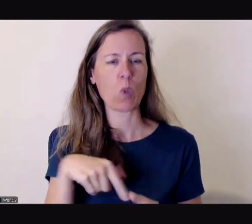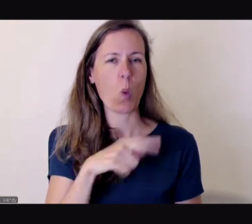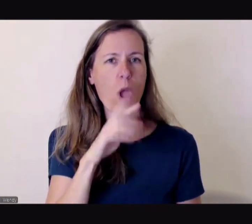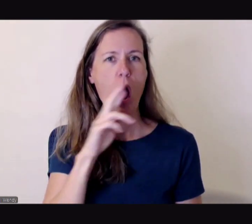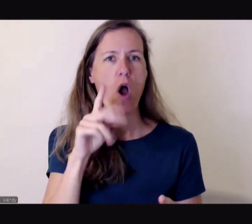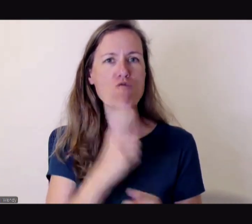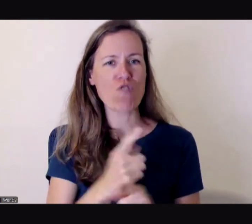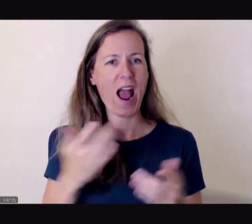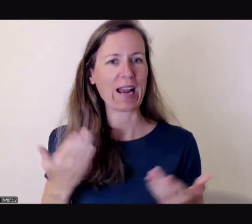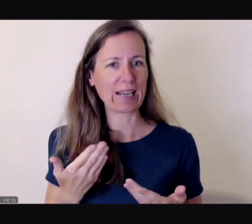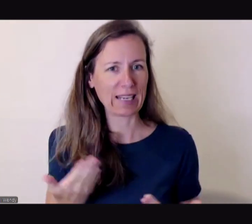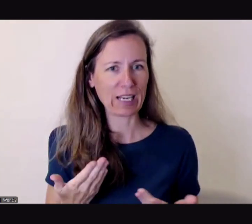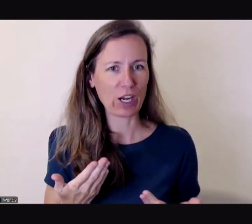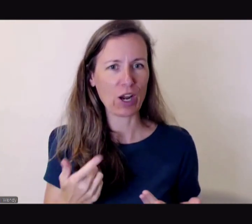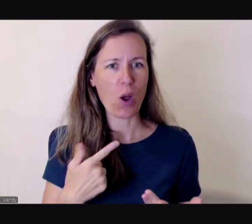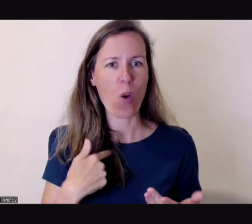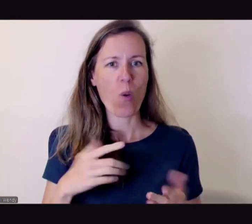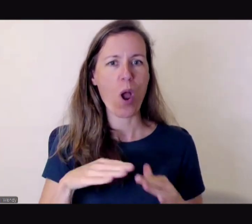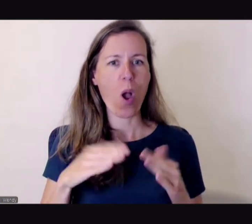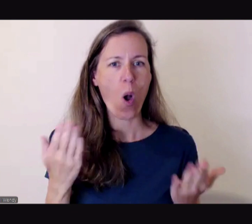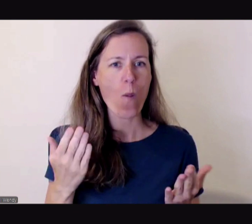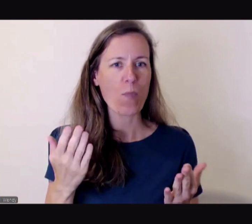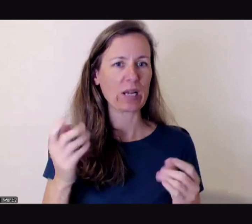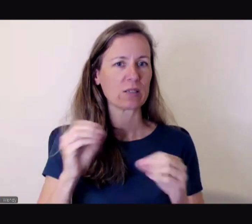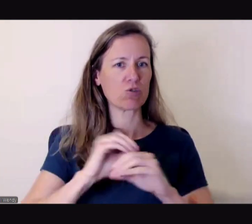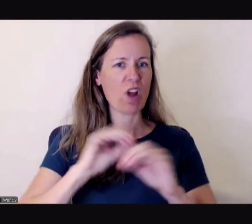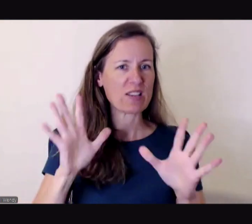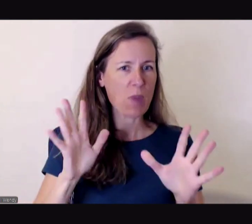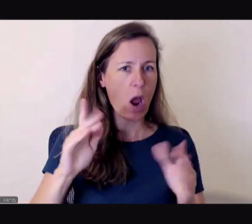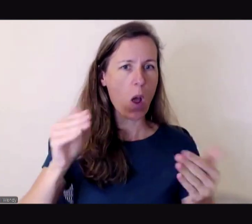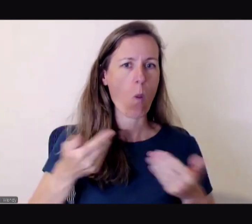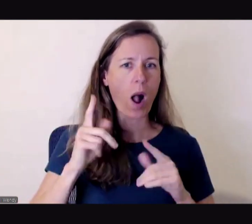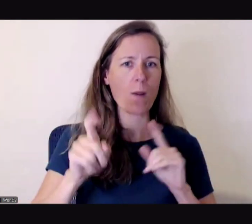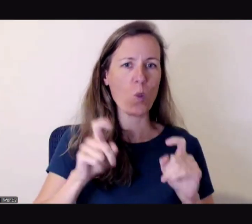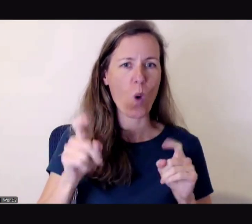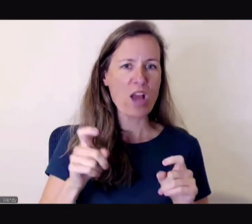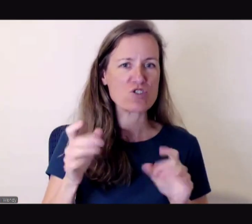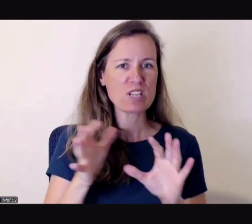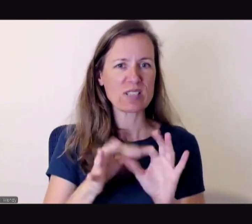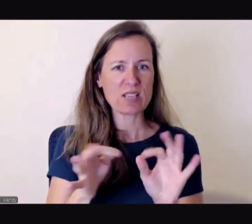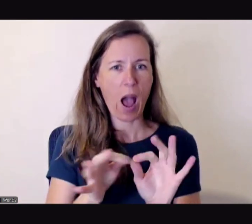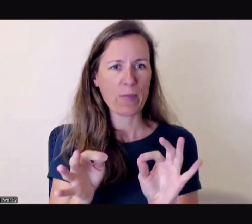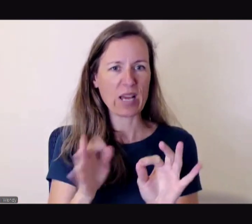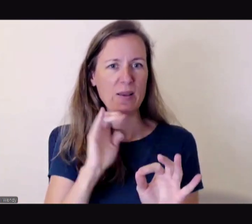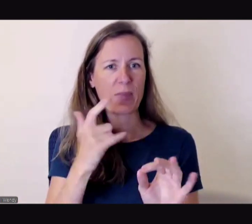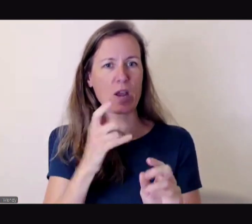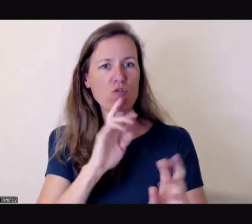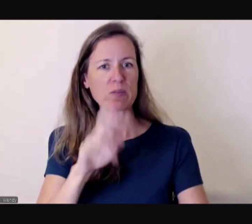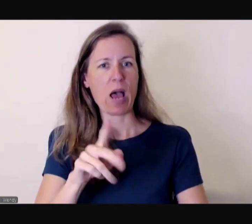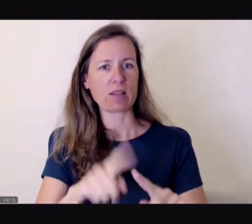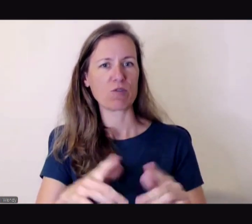spent engaging us in a direct and collaborative manner was instead spent on pouring gasoline on the rumor fire.